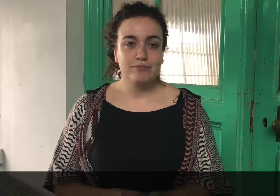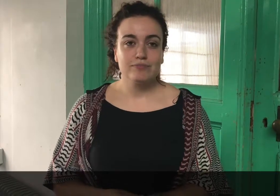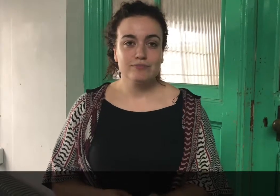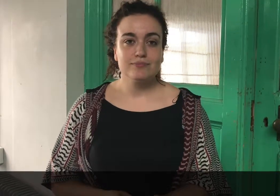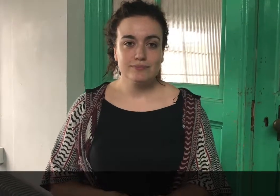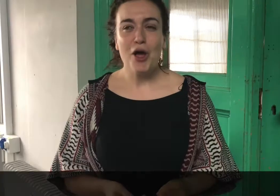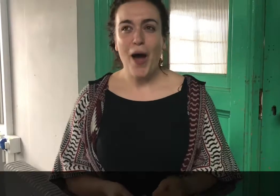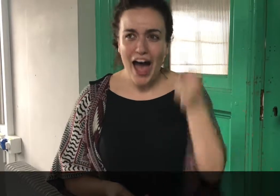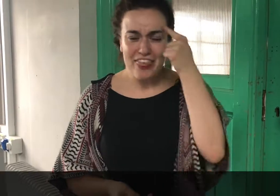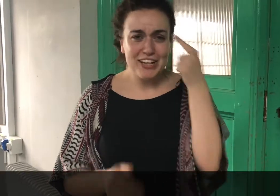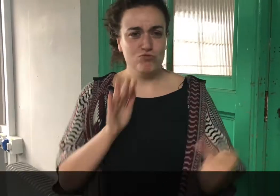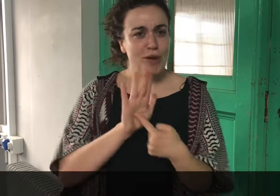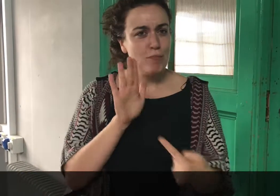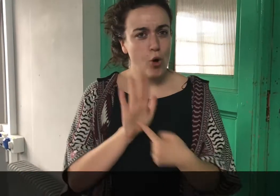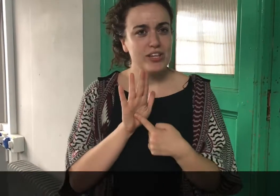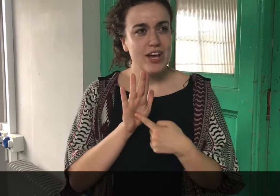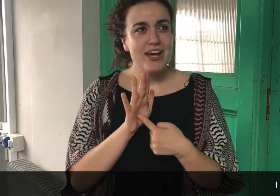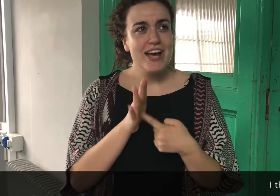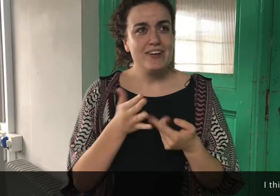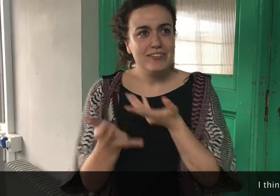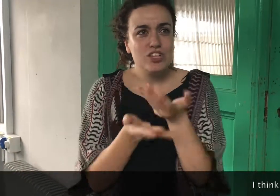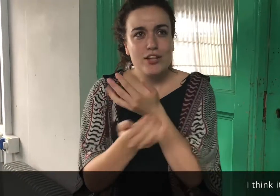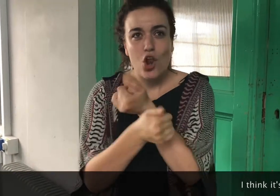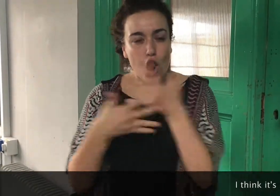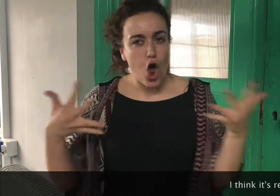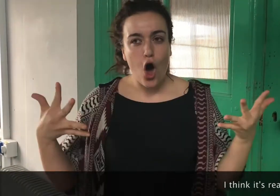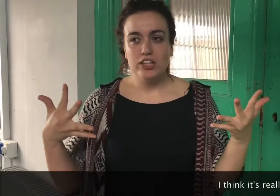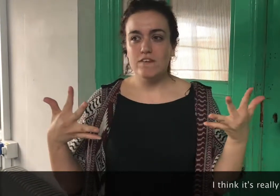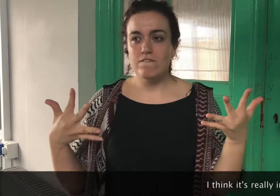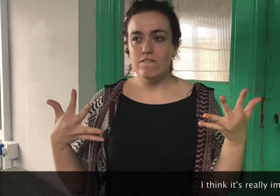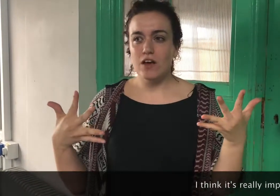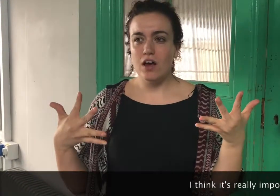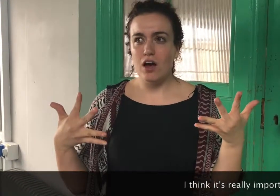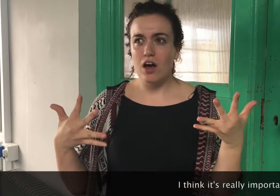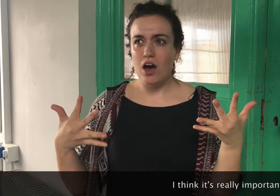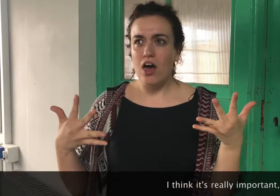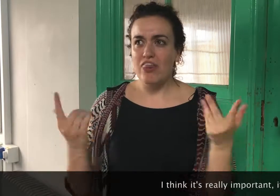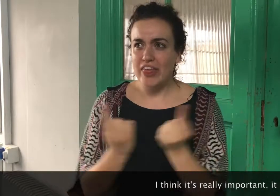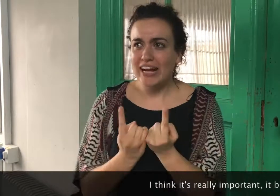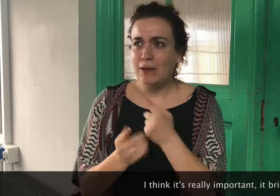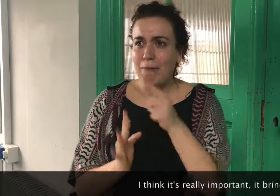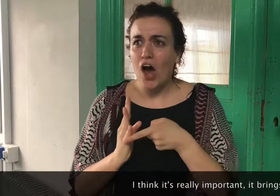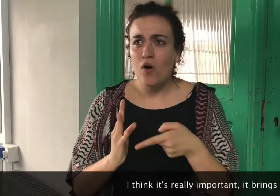unique. I think it's really important.